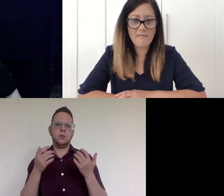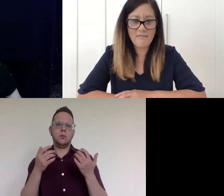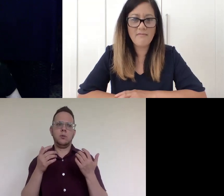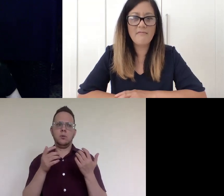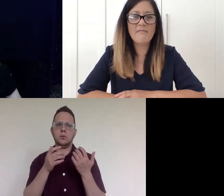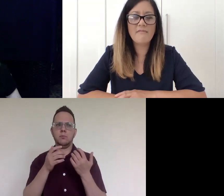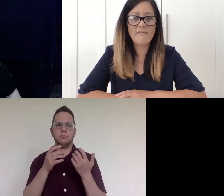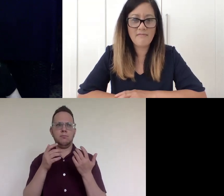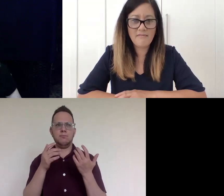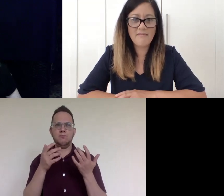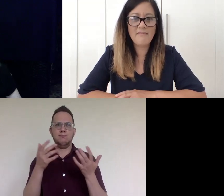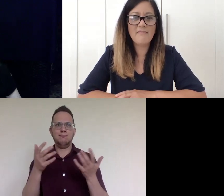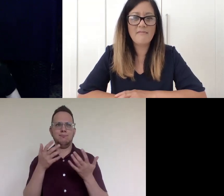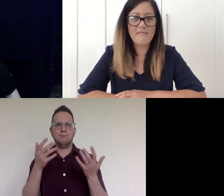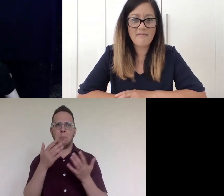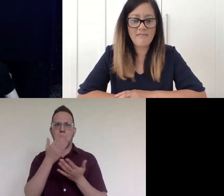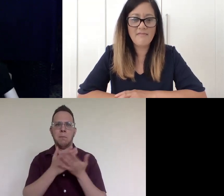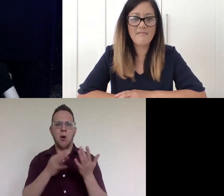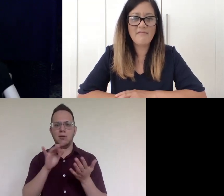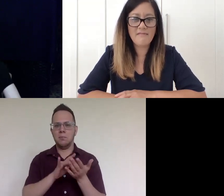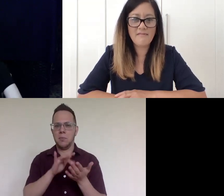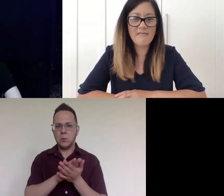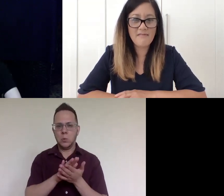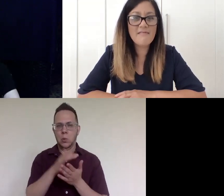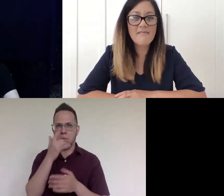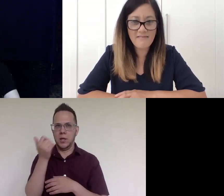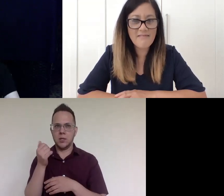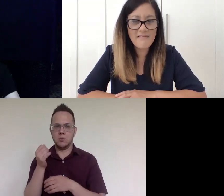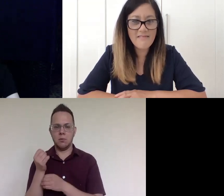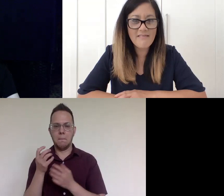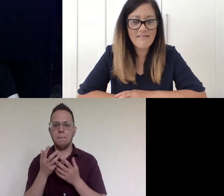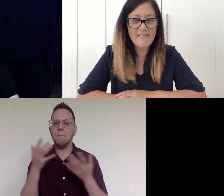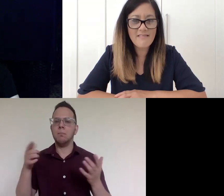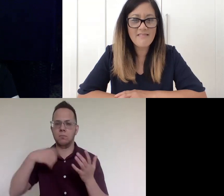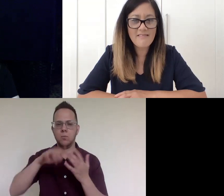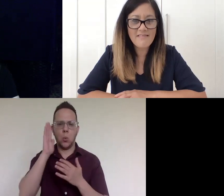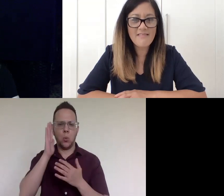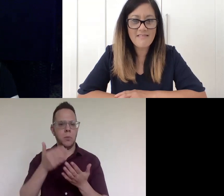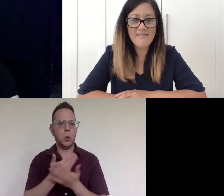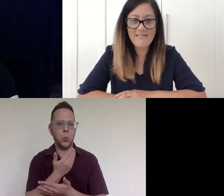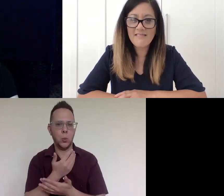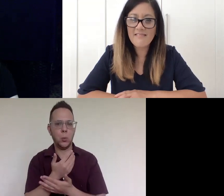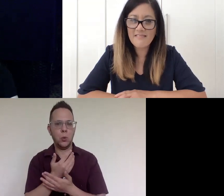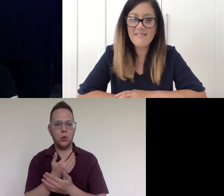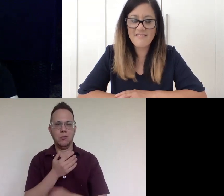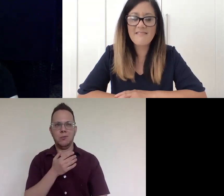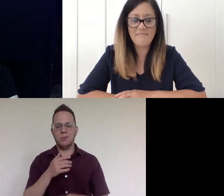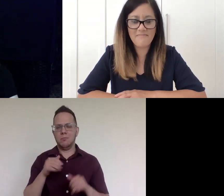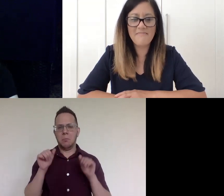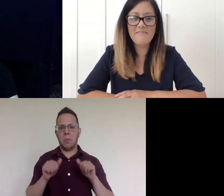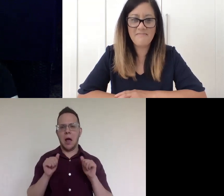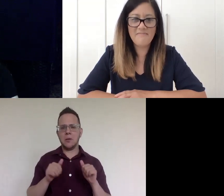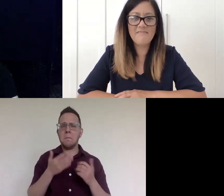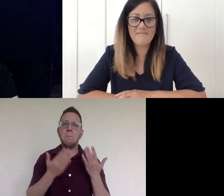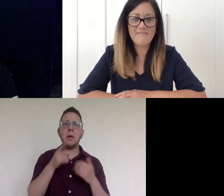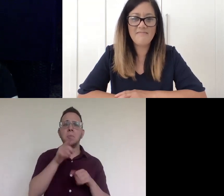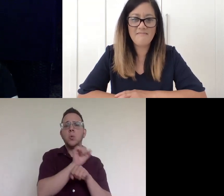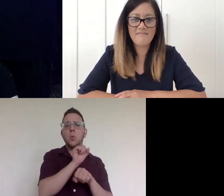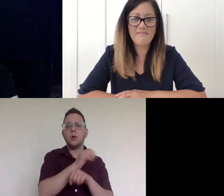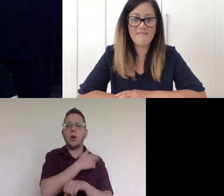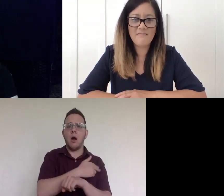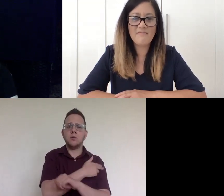but you do need to know you're going to be learning a lot about what happens in medical school before you get in, because a lot of this is